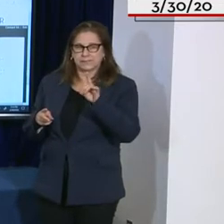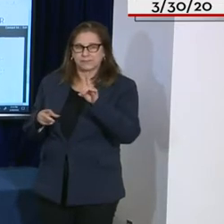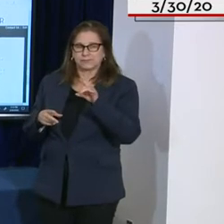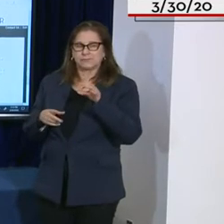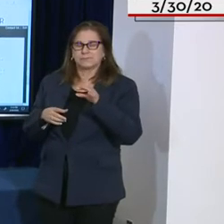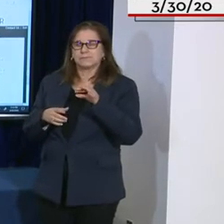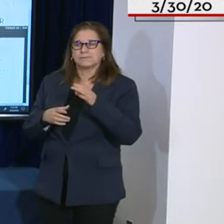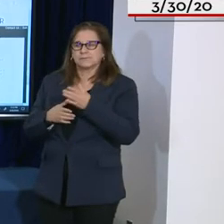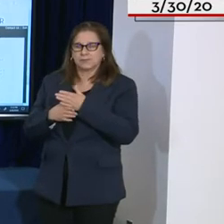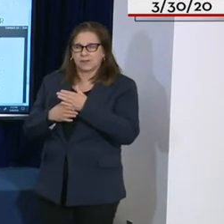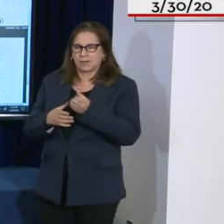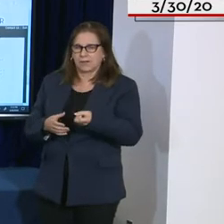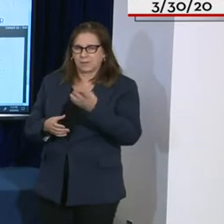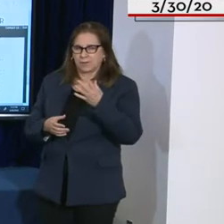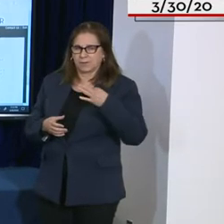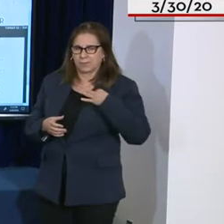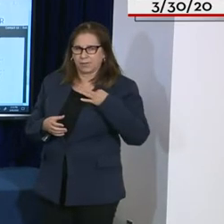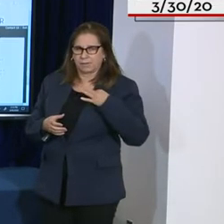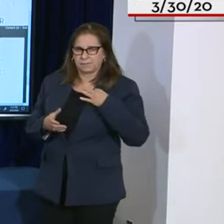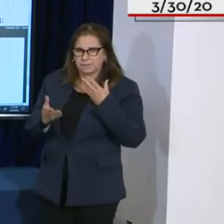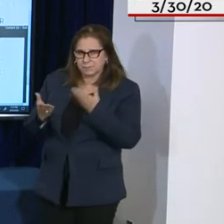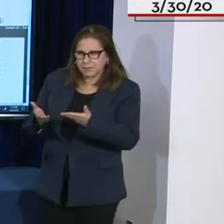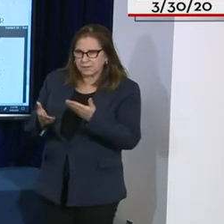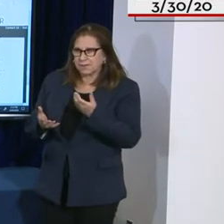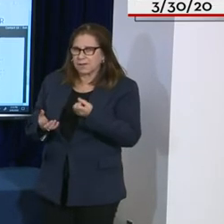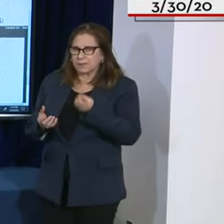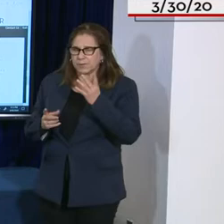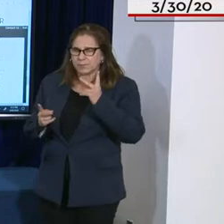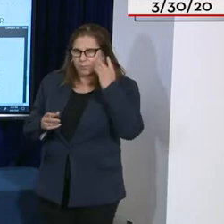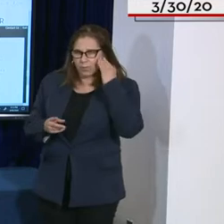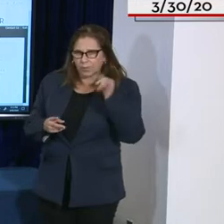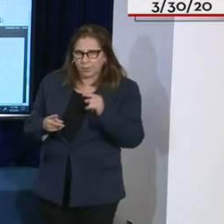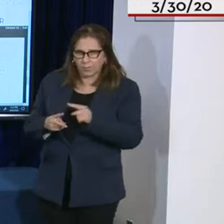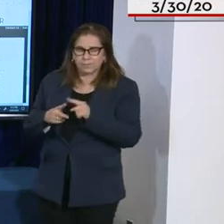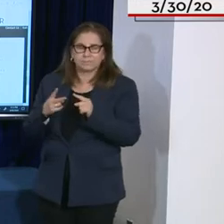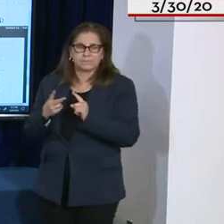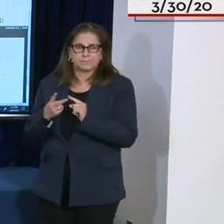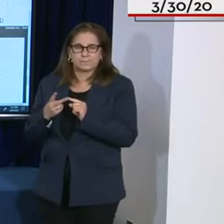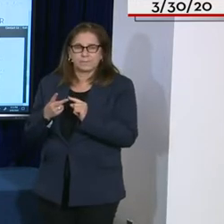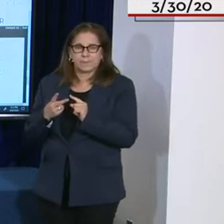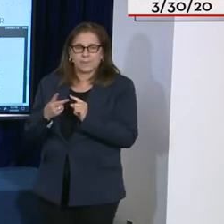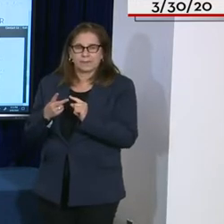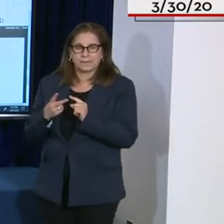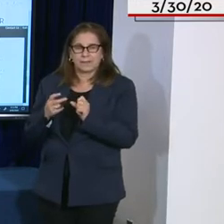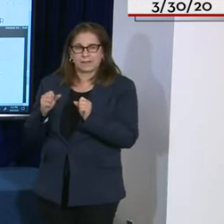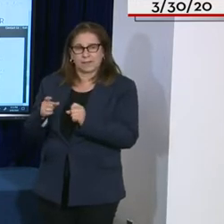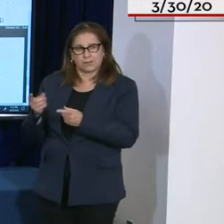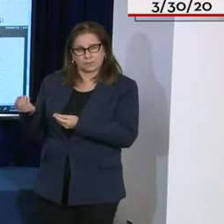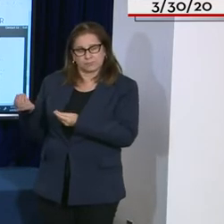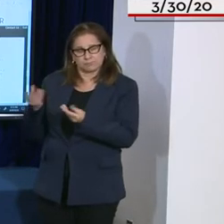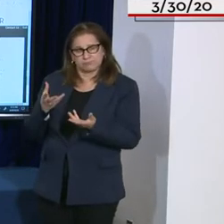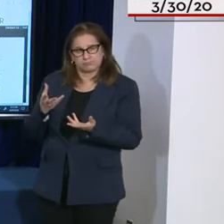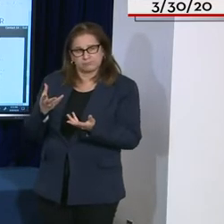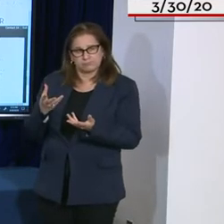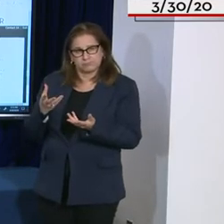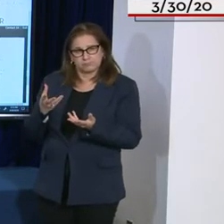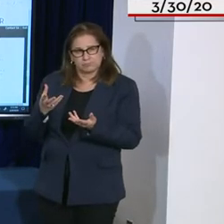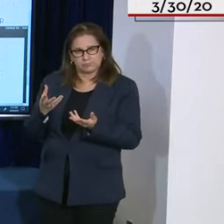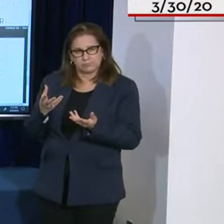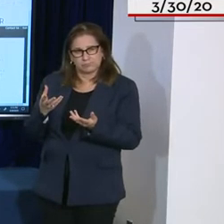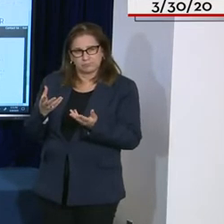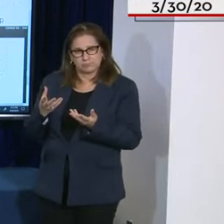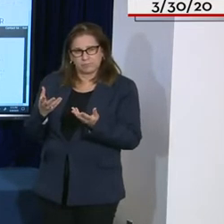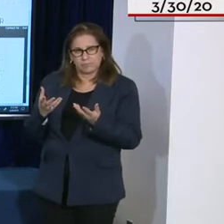have known about it? And two, can the Bowser administration share any information about what kinds of businesses are